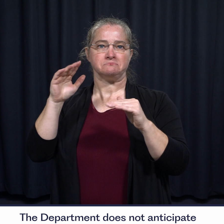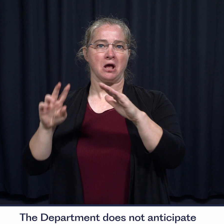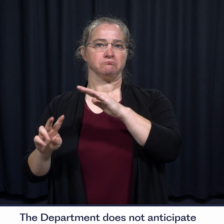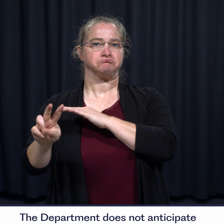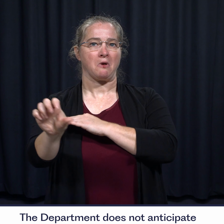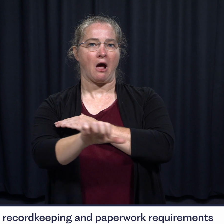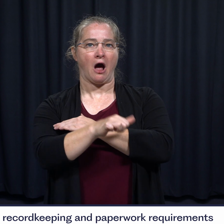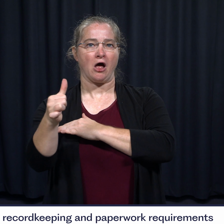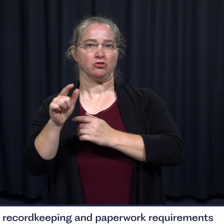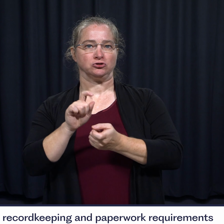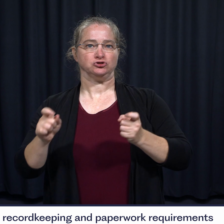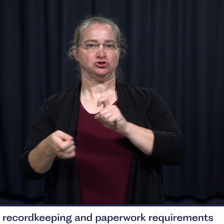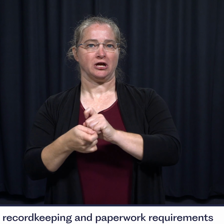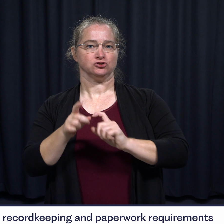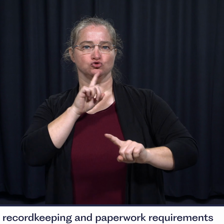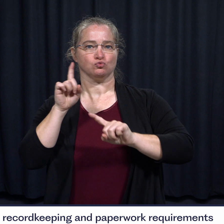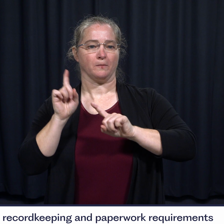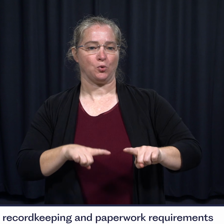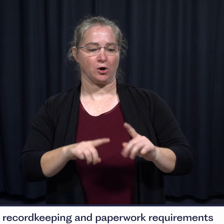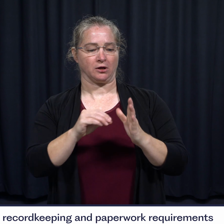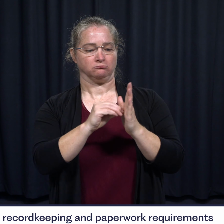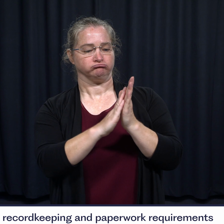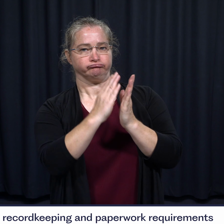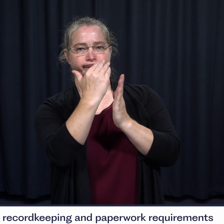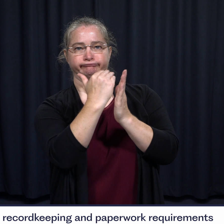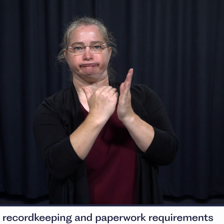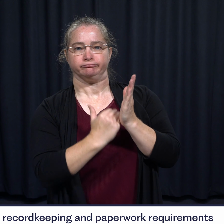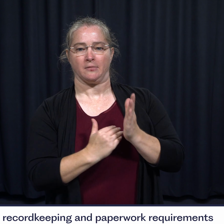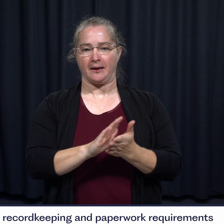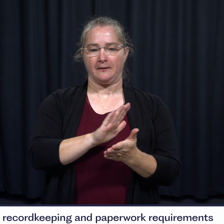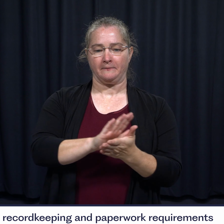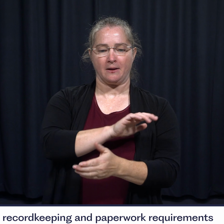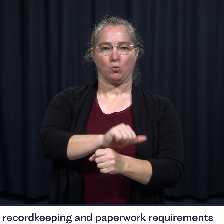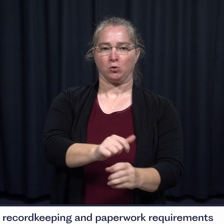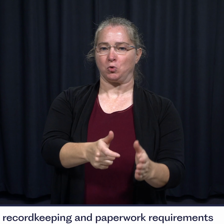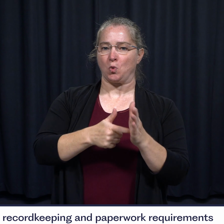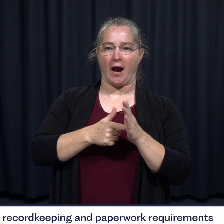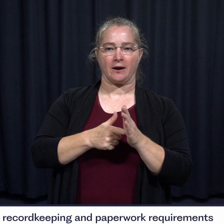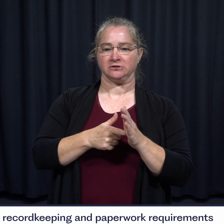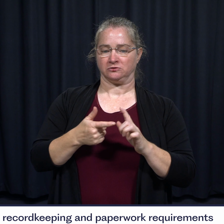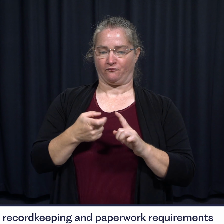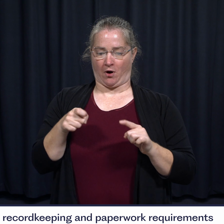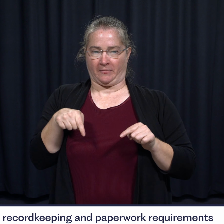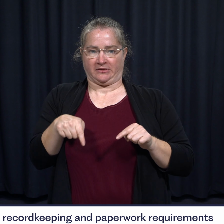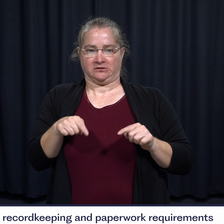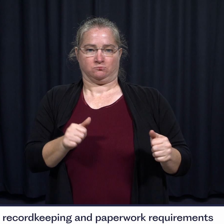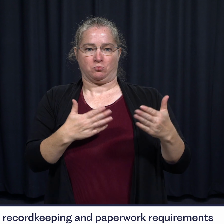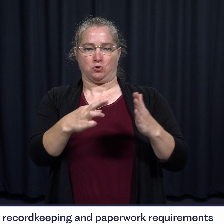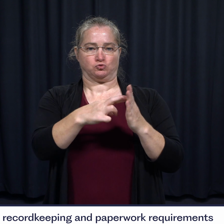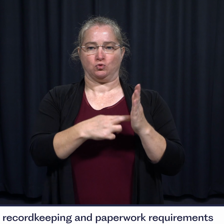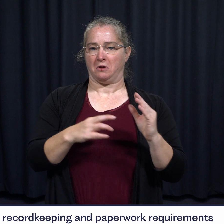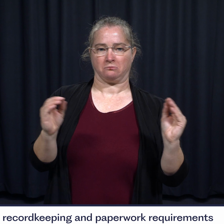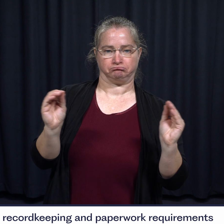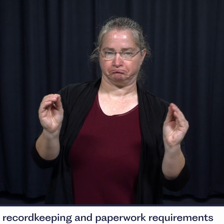reporting, record keeping, and paperwork requirements as a result of this proposed rulemaking.